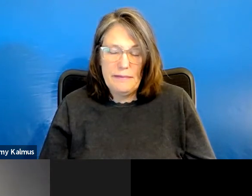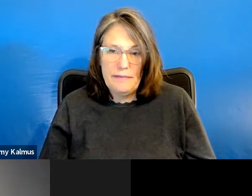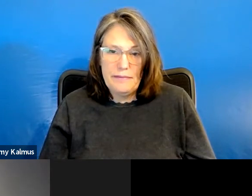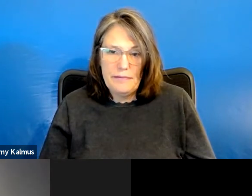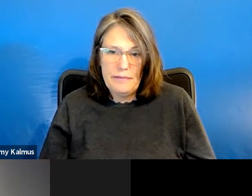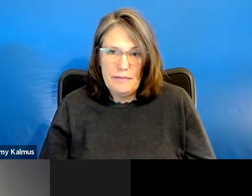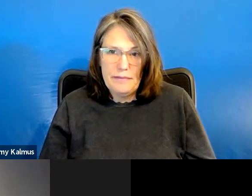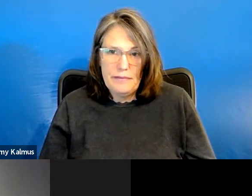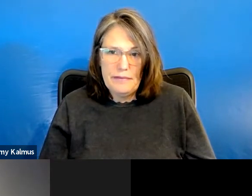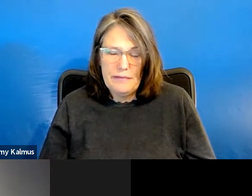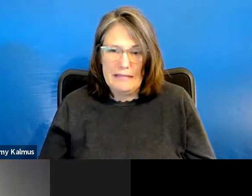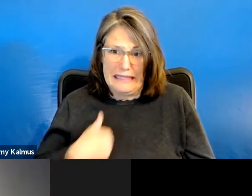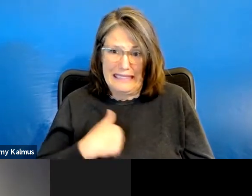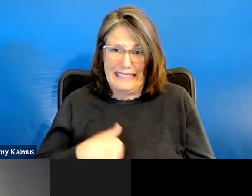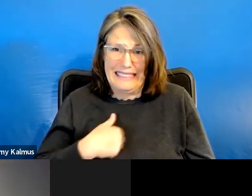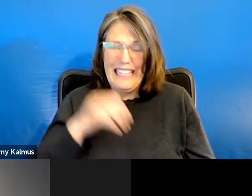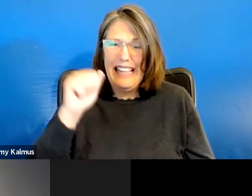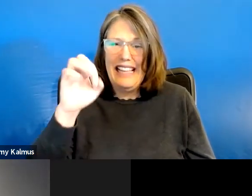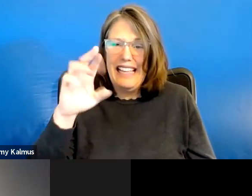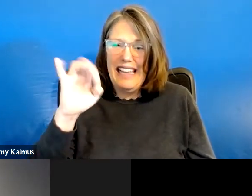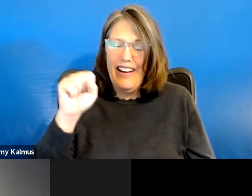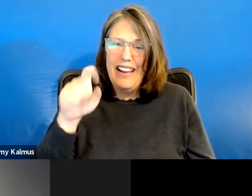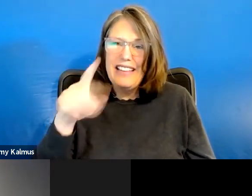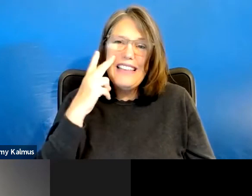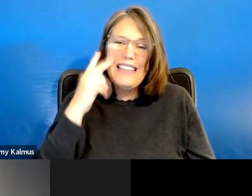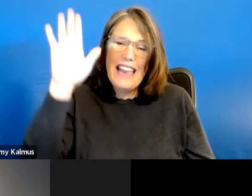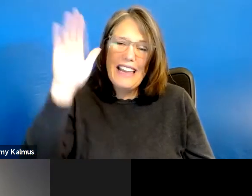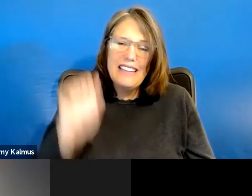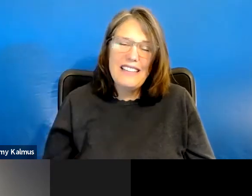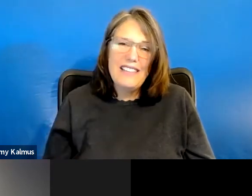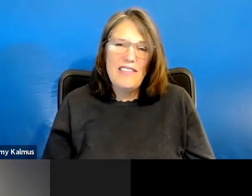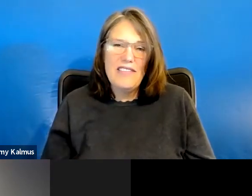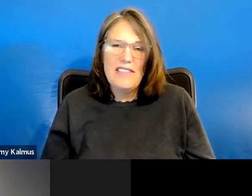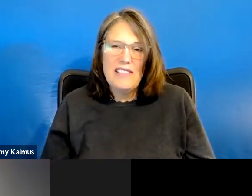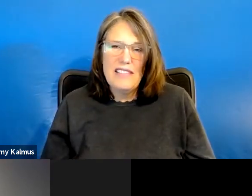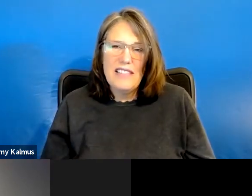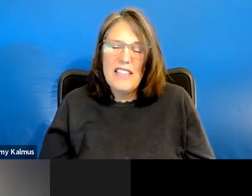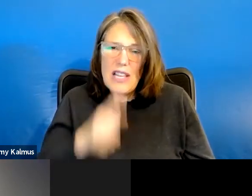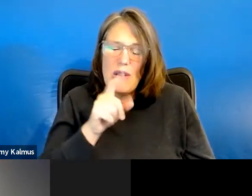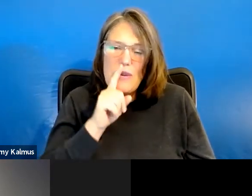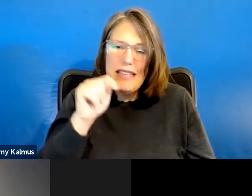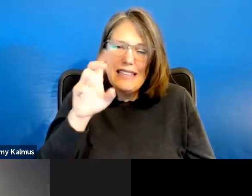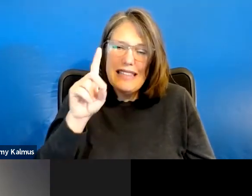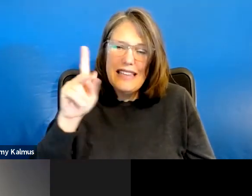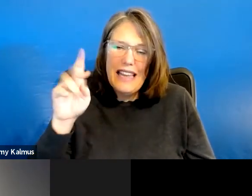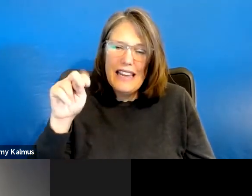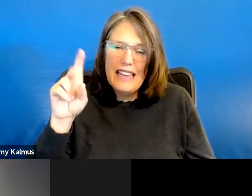I don't know. Sorry. Arius, I see Arius's hand. Who is Ted Kennedy?